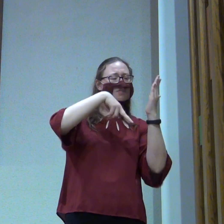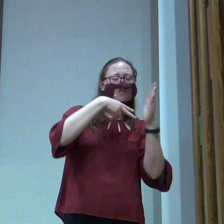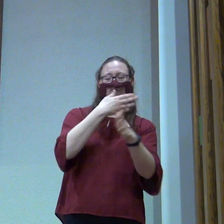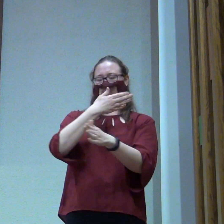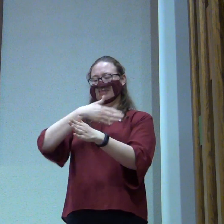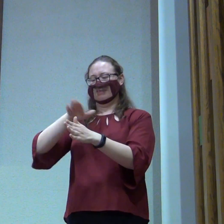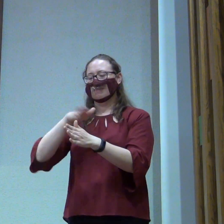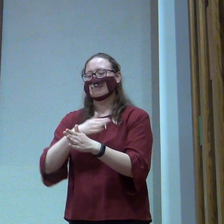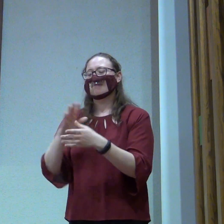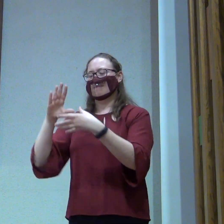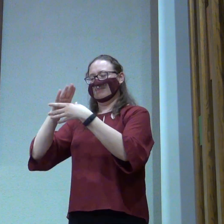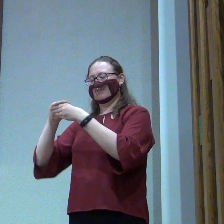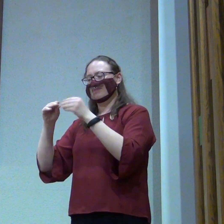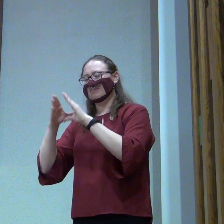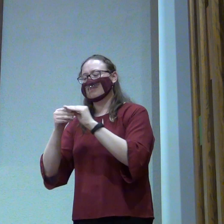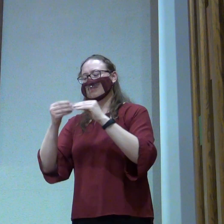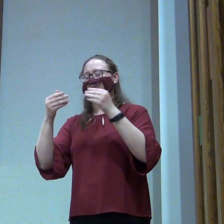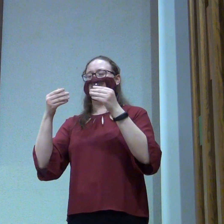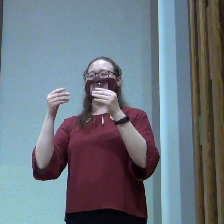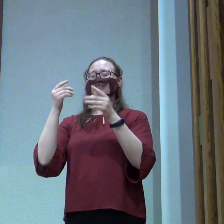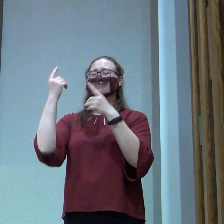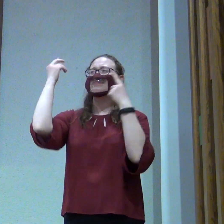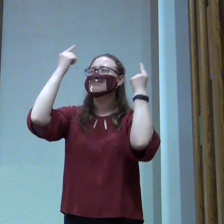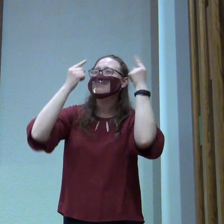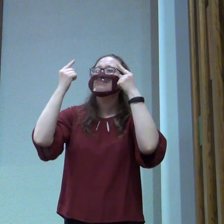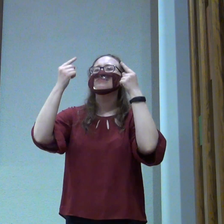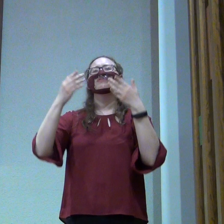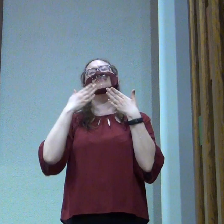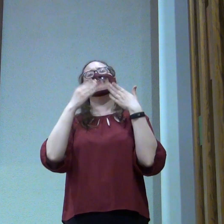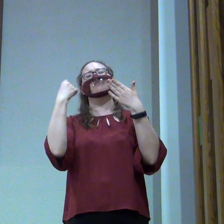here. Amen.